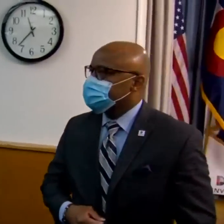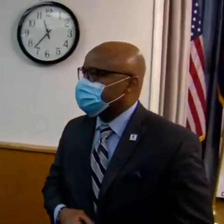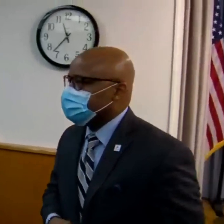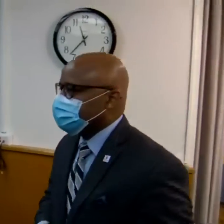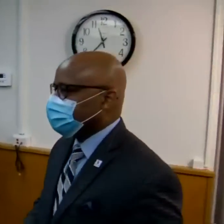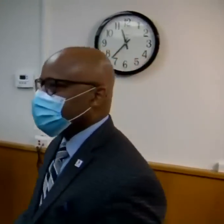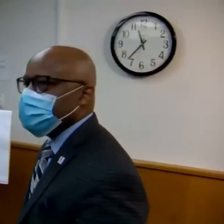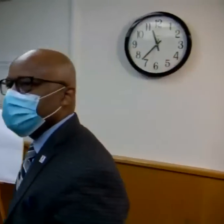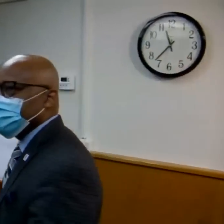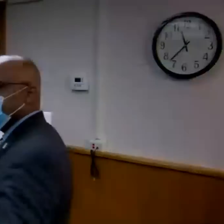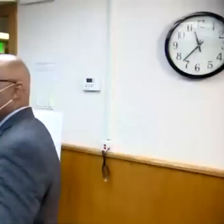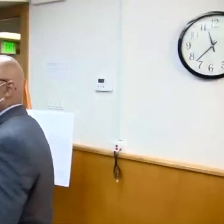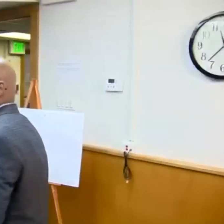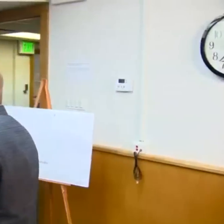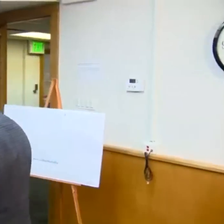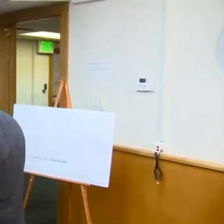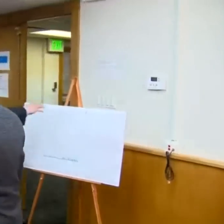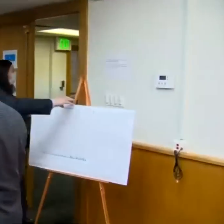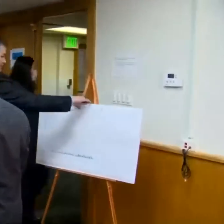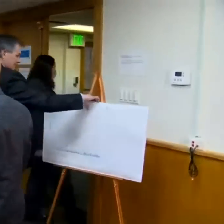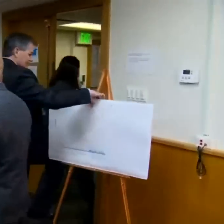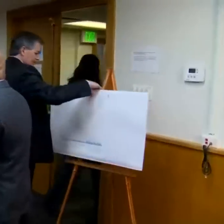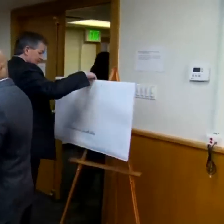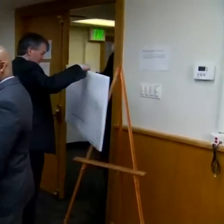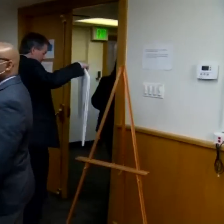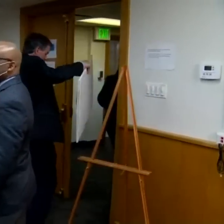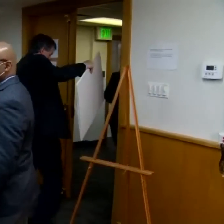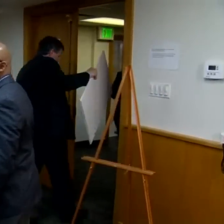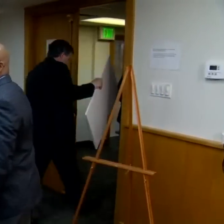of the way so that our decisions are targeted and thoughtful. All right, thank you very much.